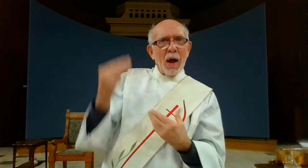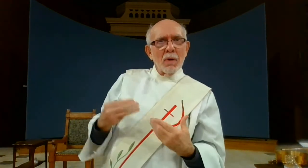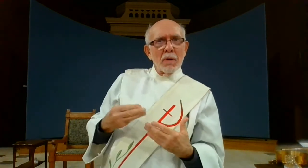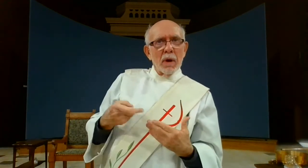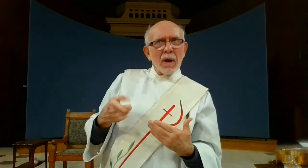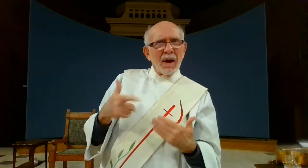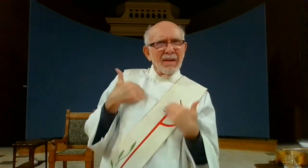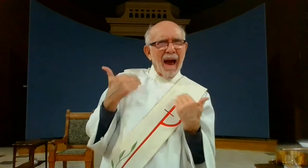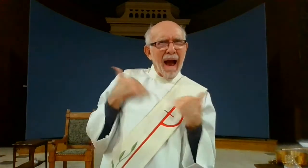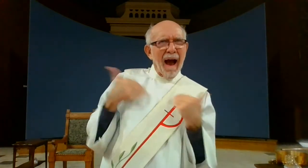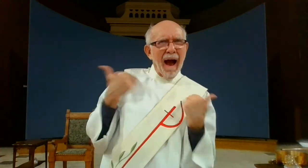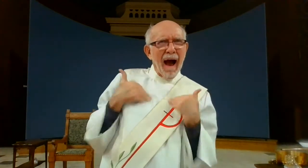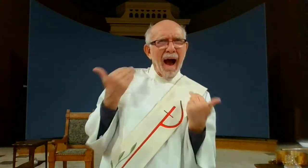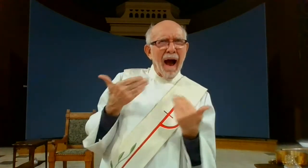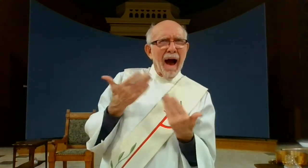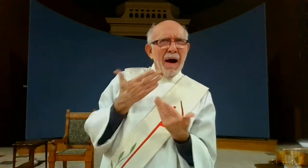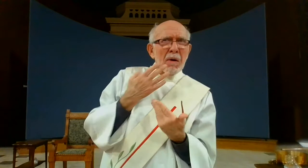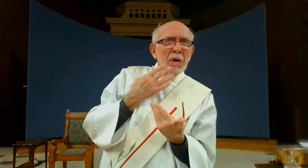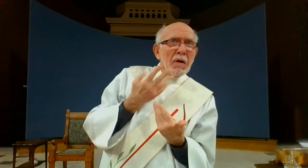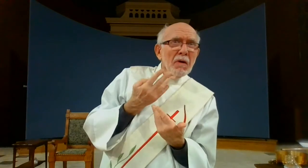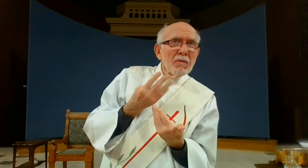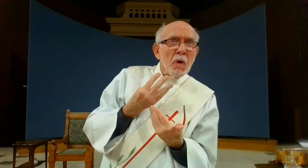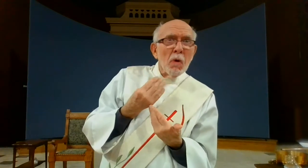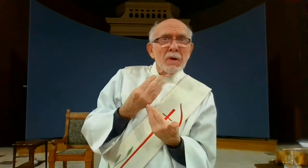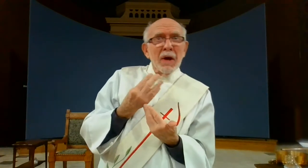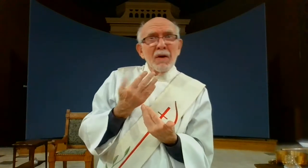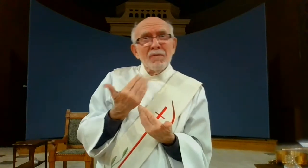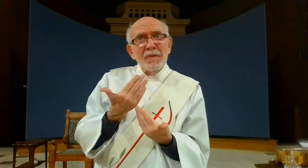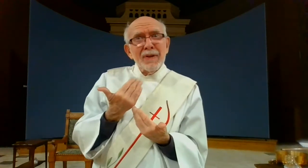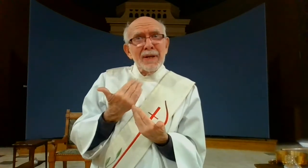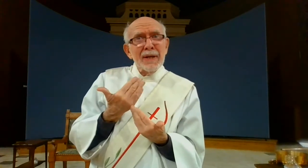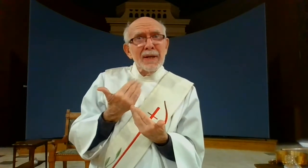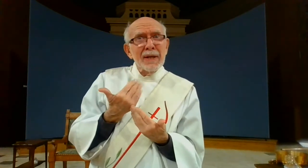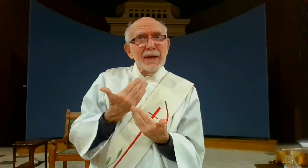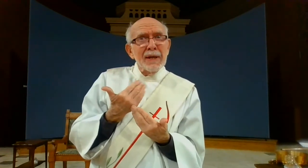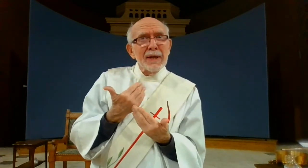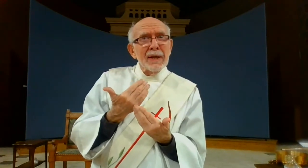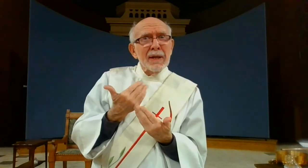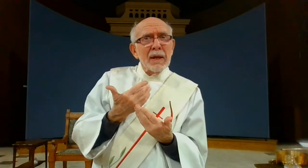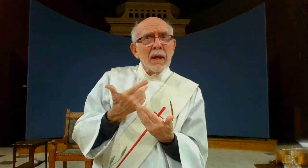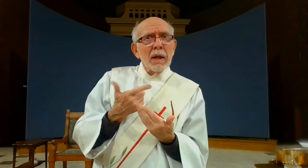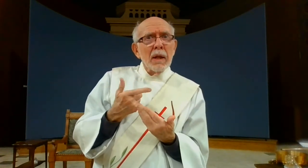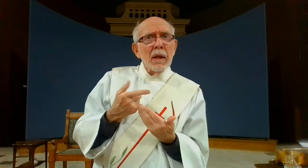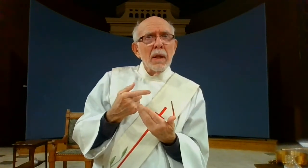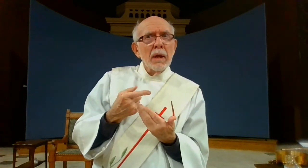God's son would be born of Mary when she was quite young, 14, 15 years old.